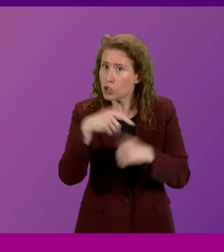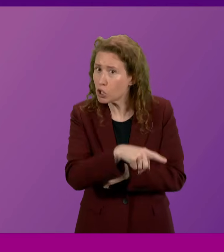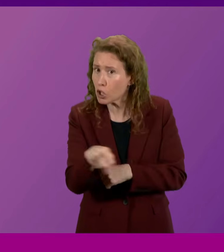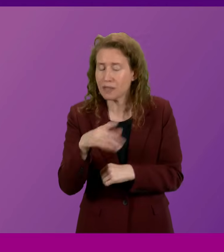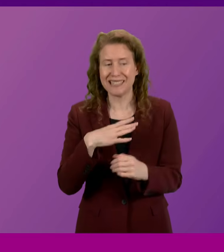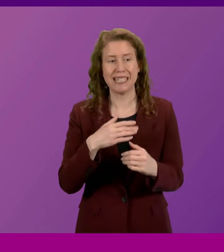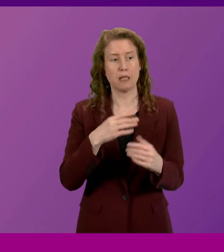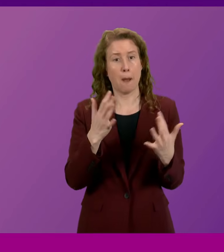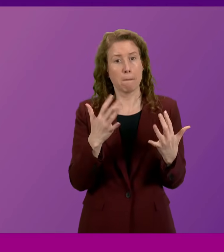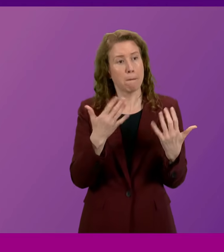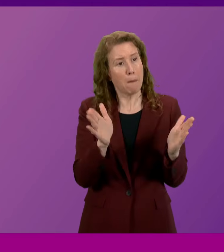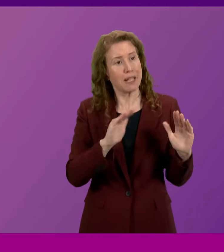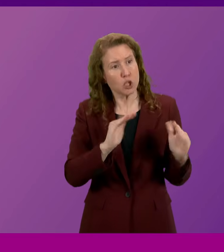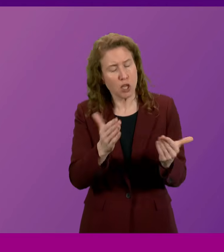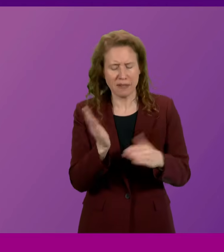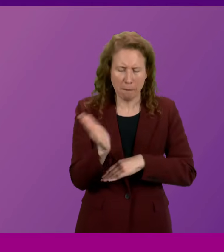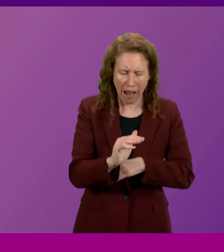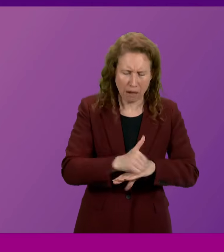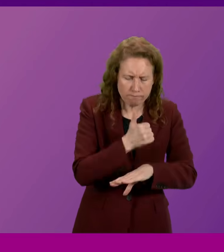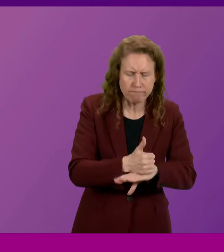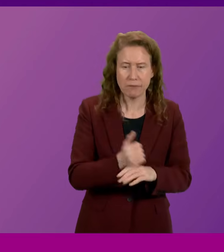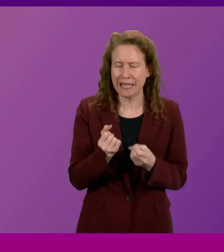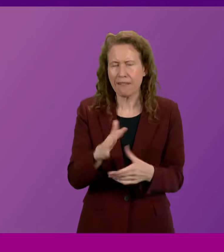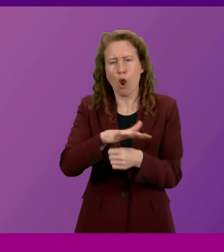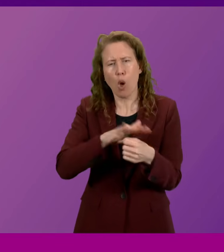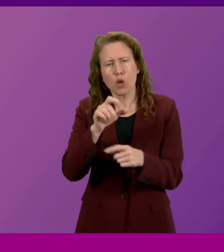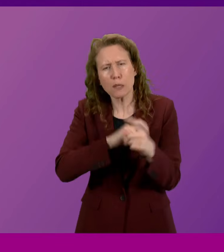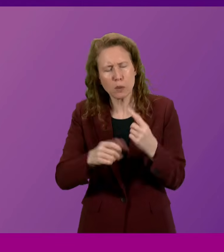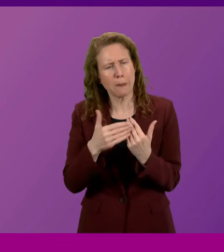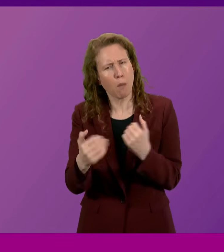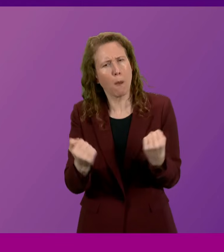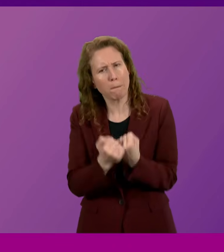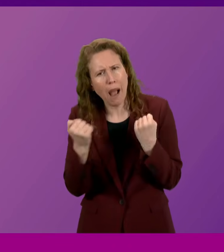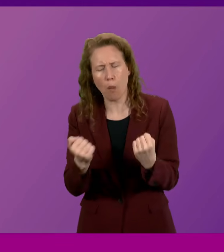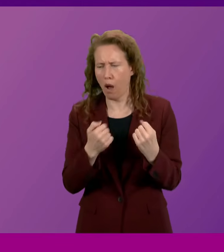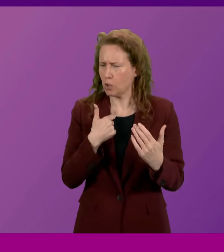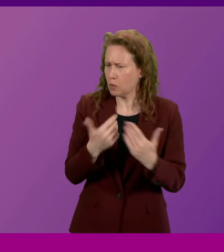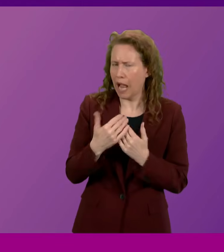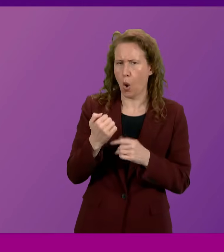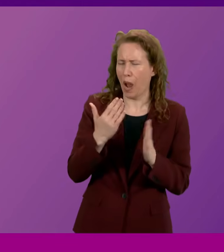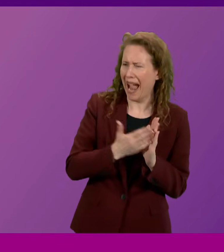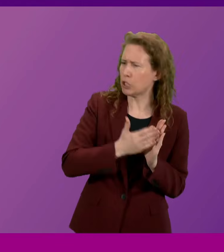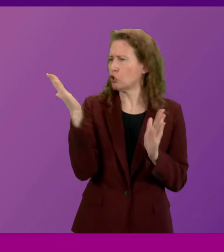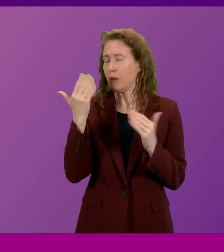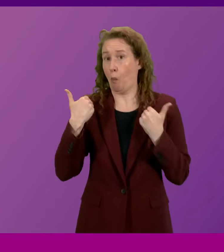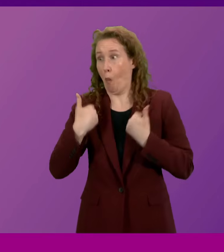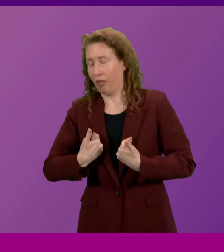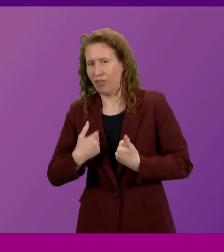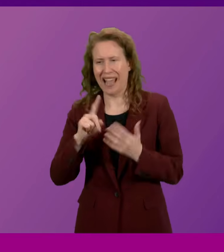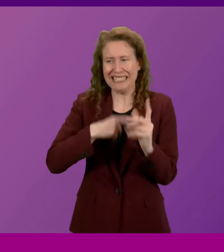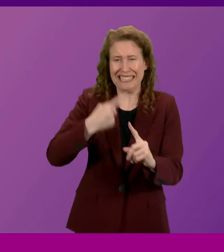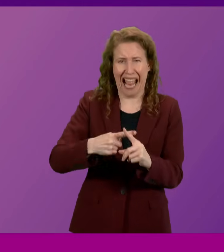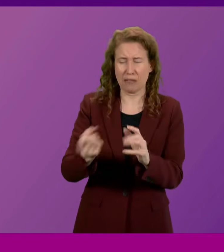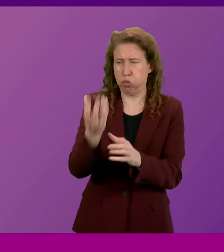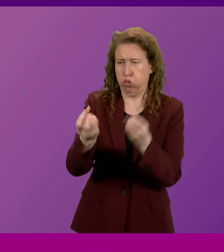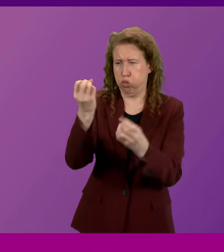restore the public services we all rely on, to give local communities more power, to tackle extreme wealth and to tax the big